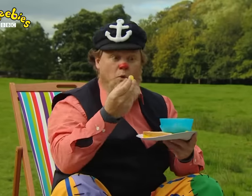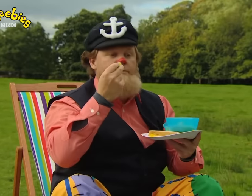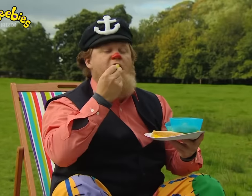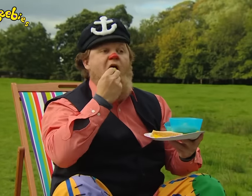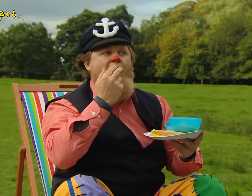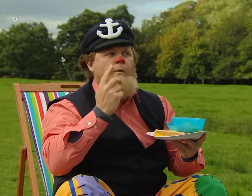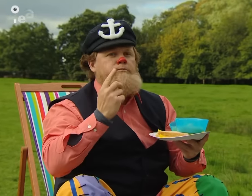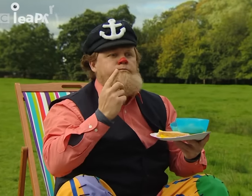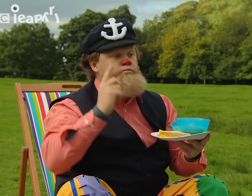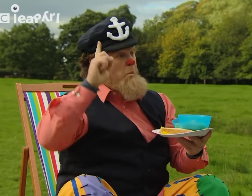Oh, man.